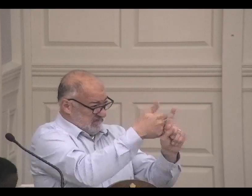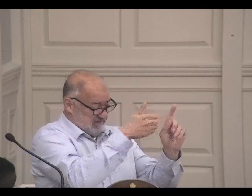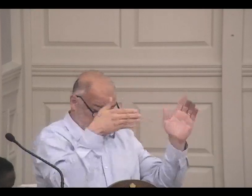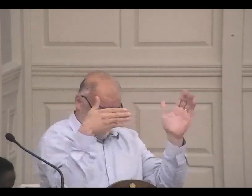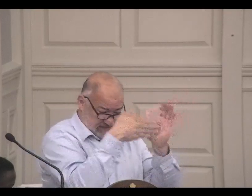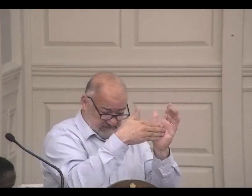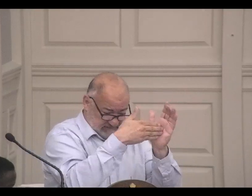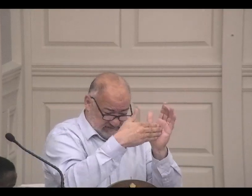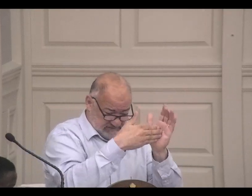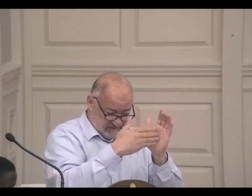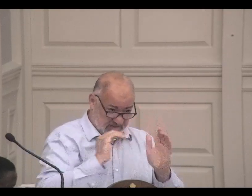to us.